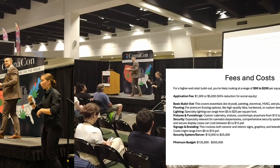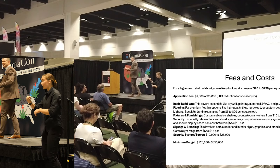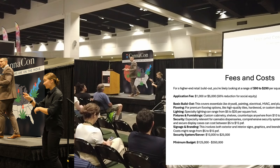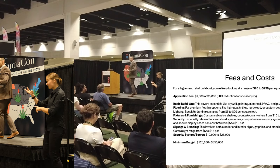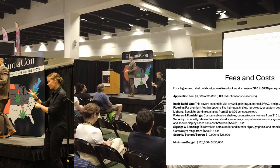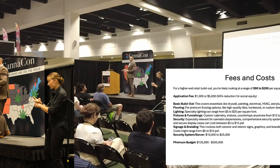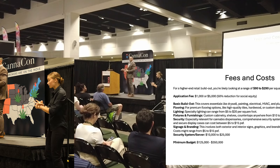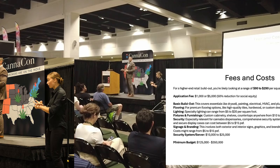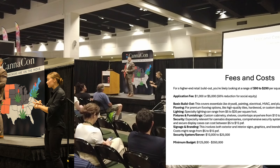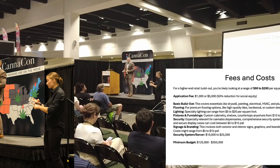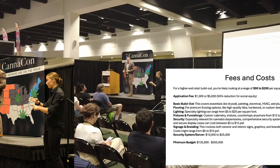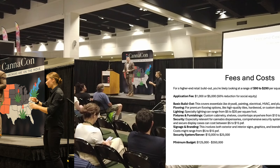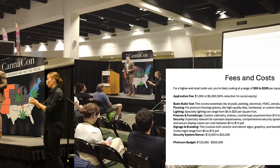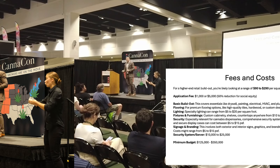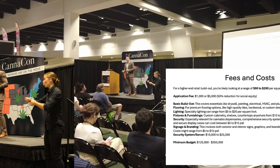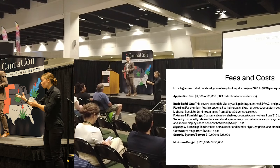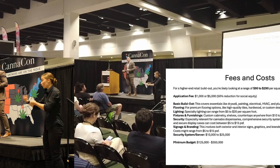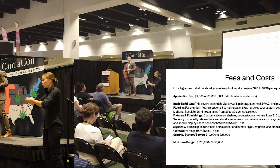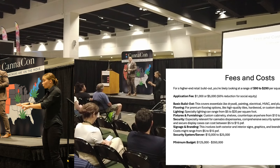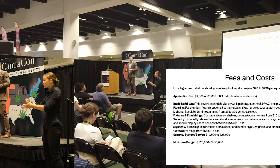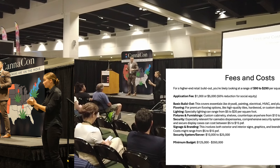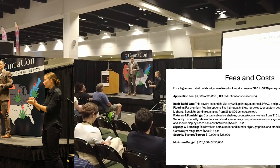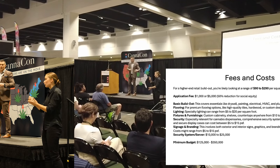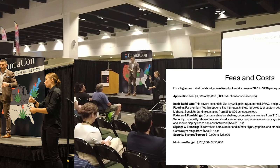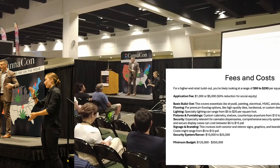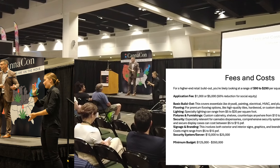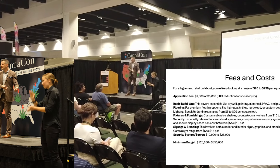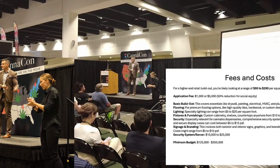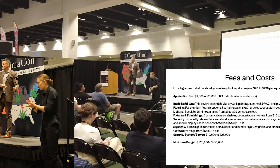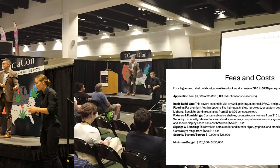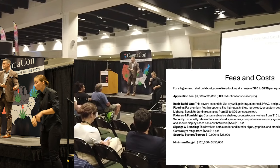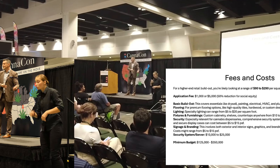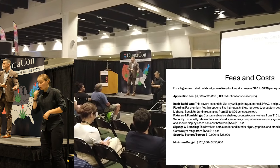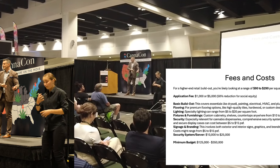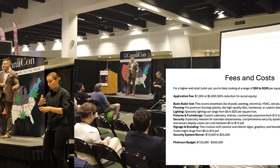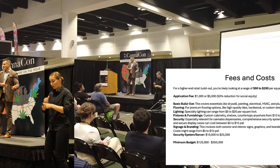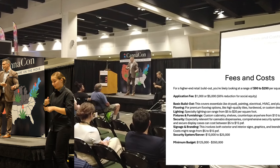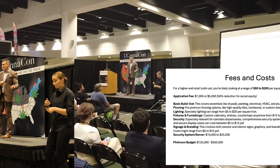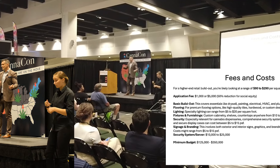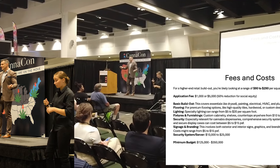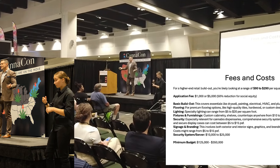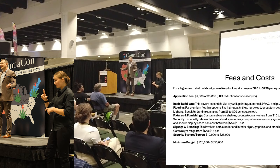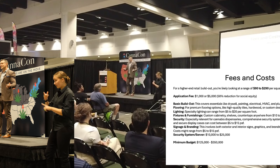minimize in the consulting area for our clients. That is the time from when you acquire a lease,